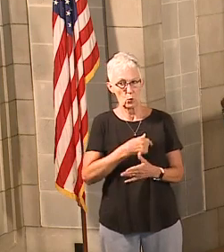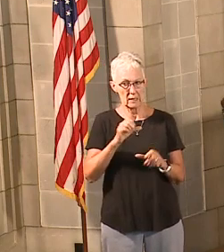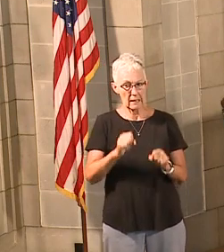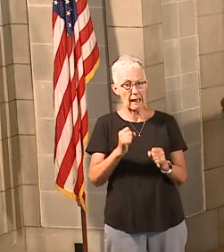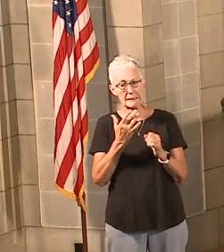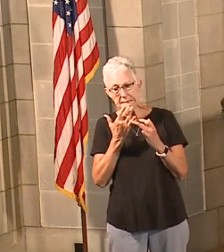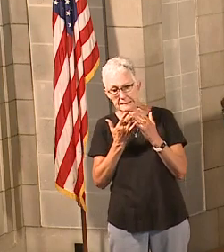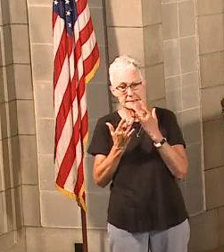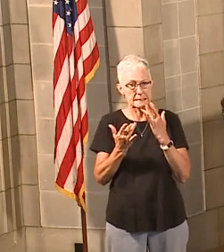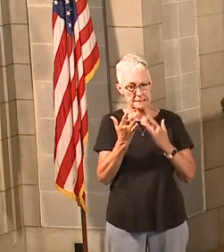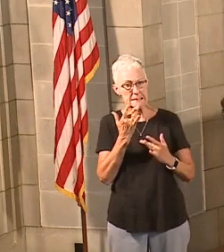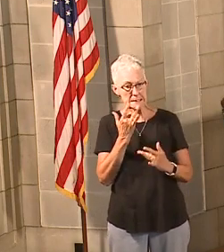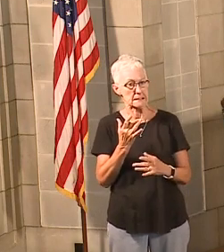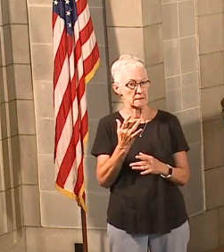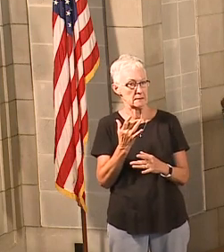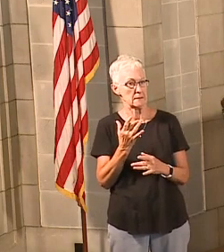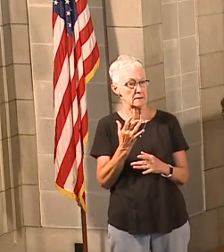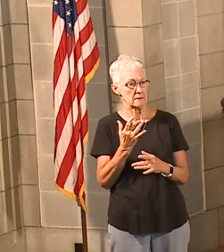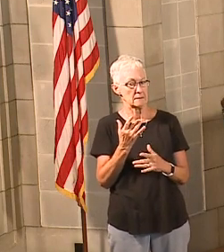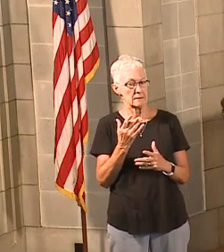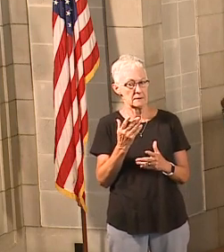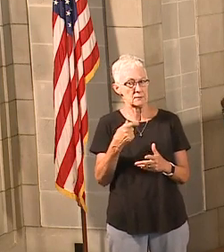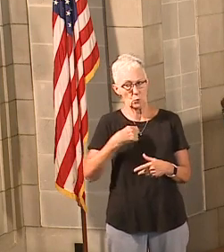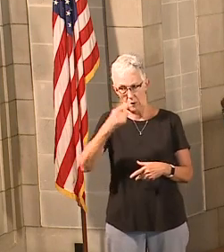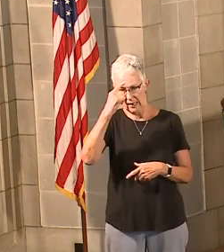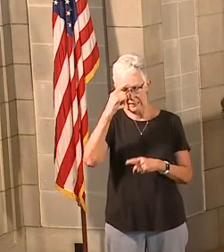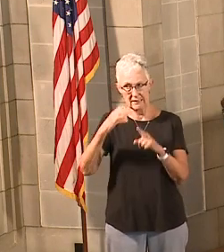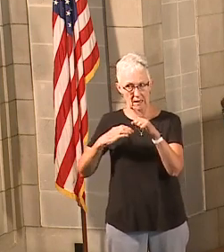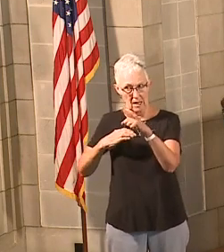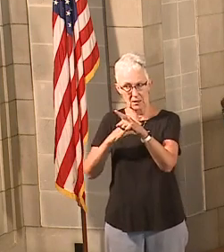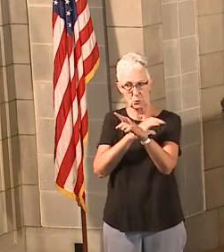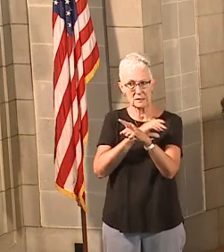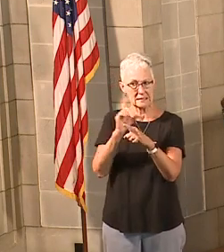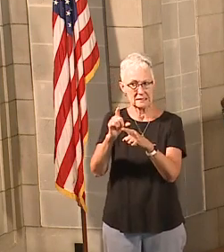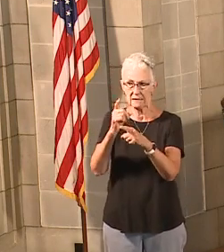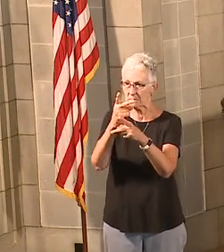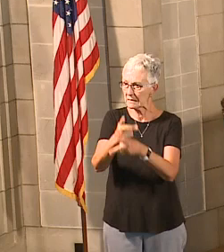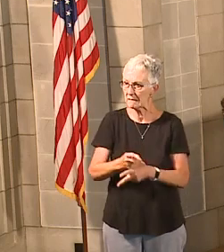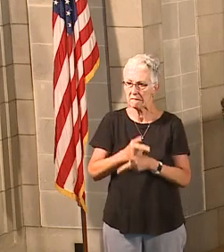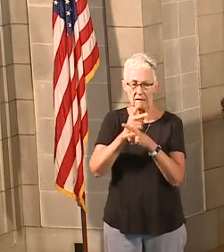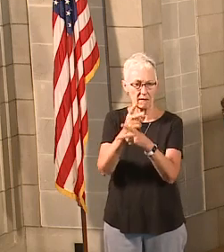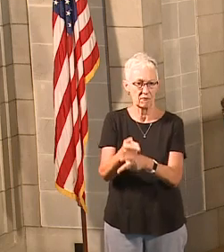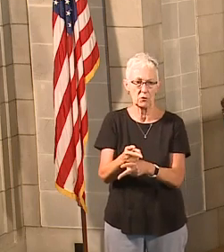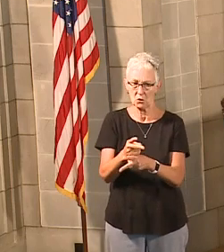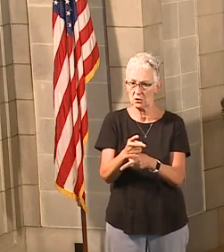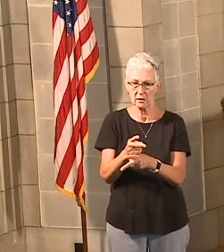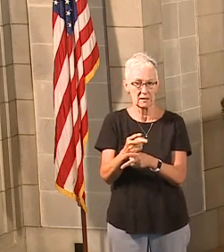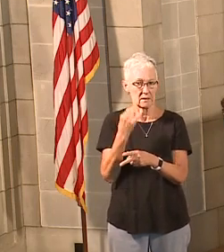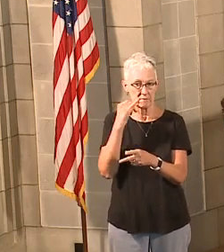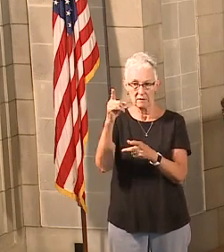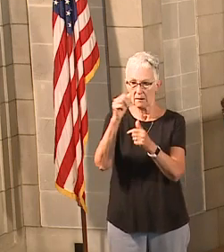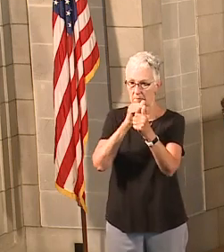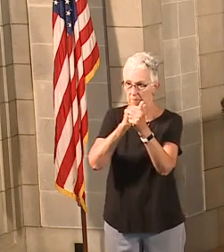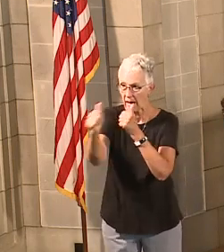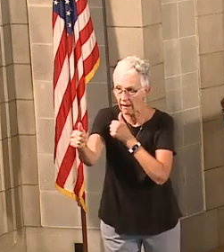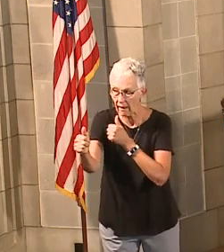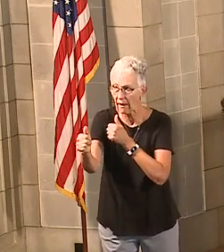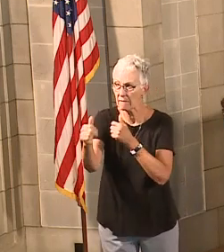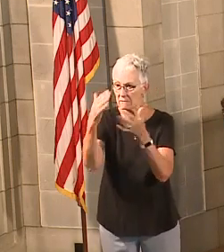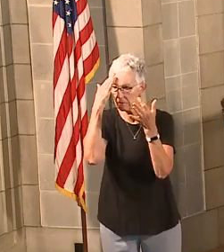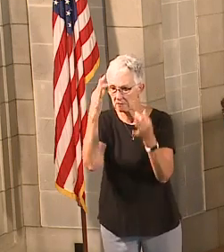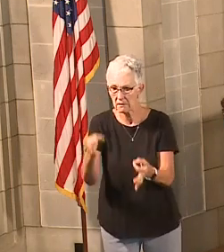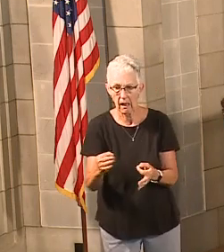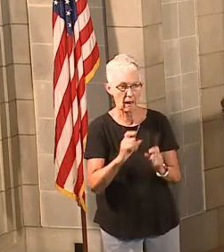so I think that Congress needs to be very cautious about whatever they're going to pass as another stimulus package,